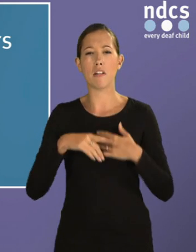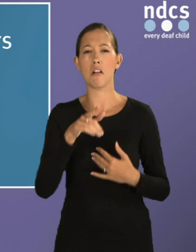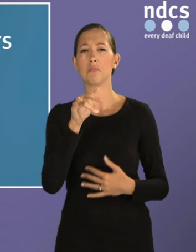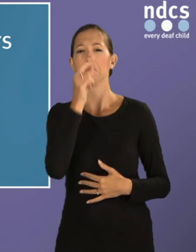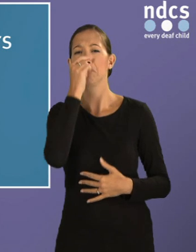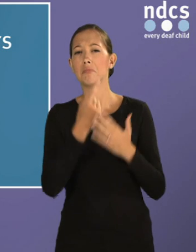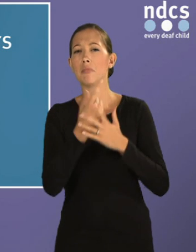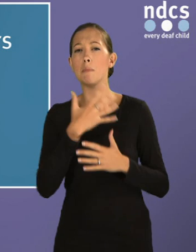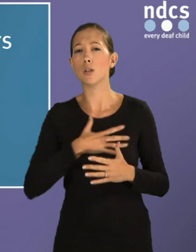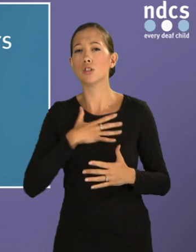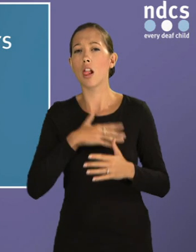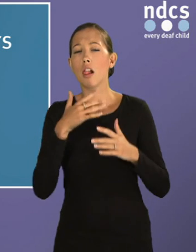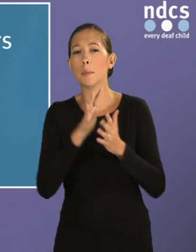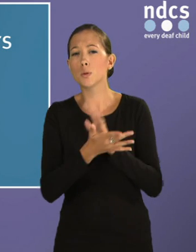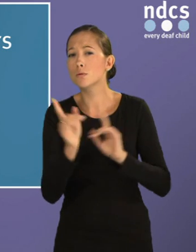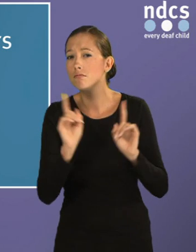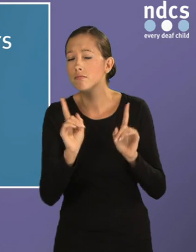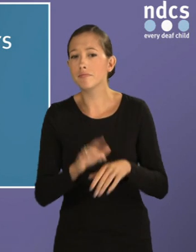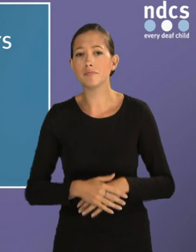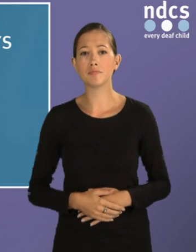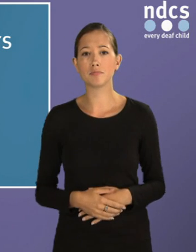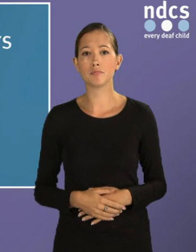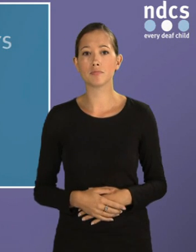Behaviours which might indicate emotional abuse are